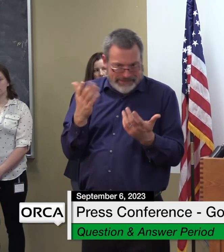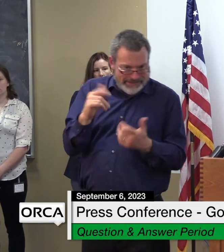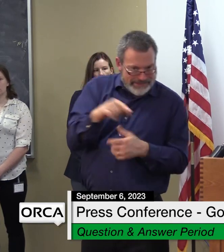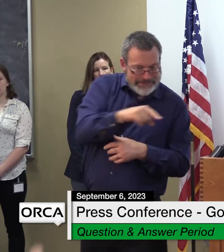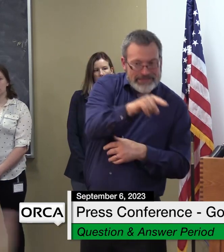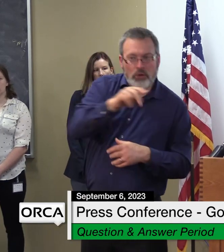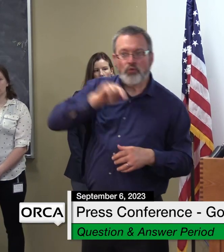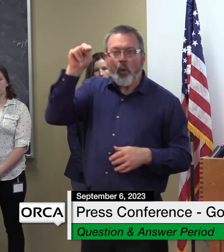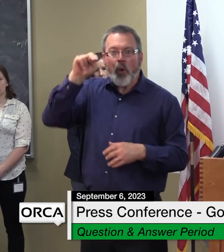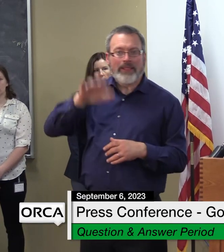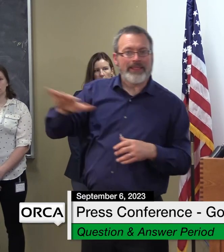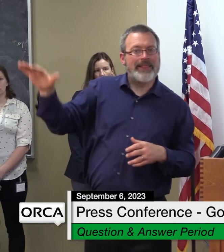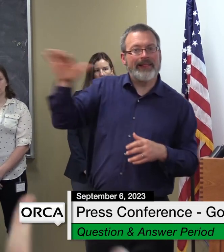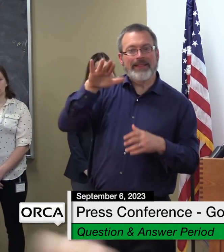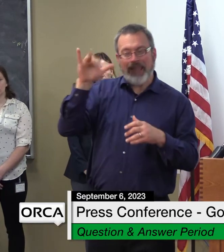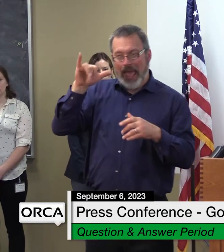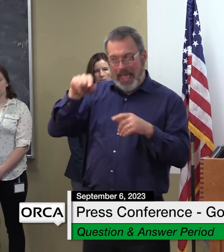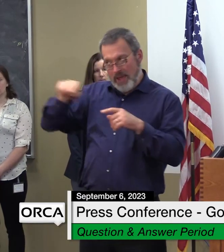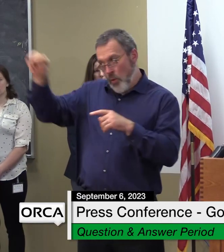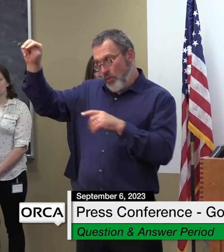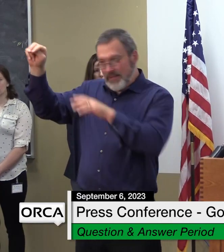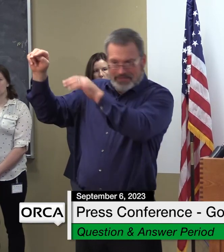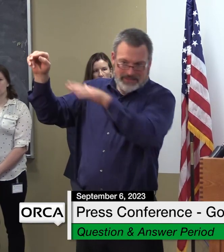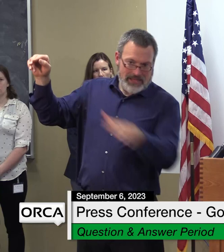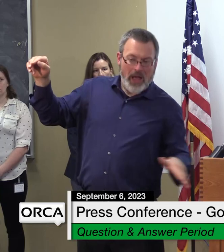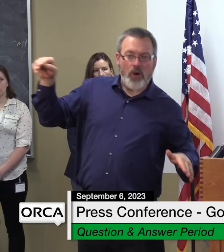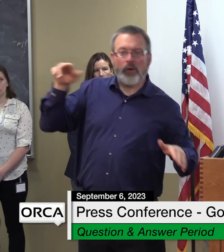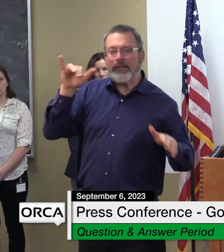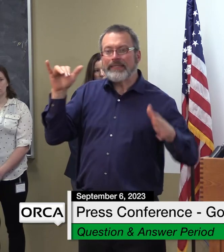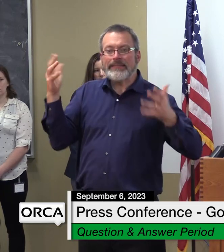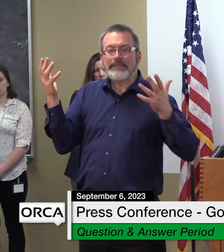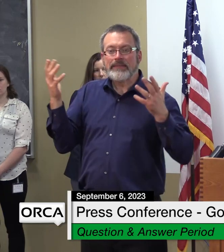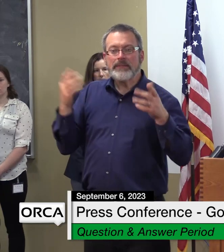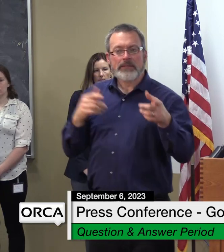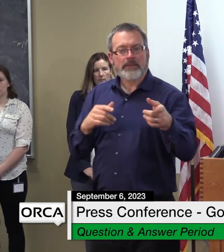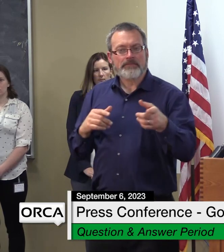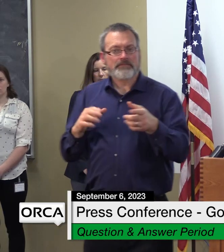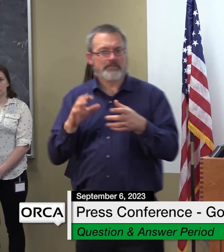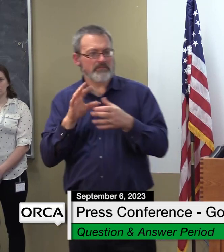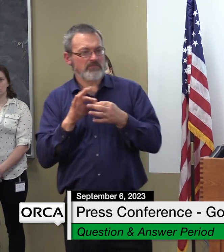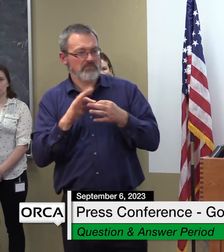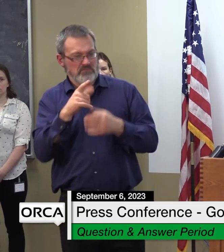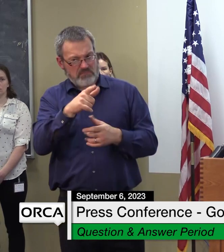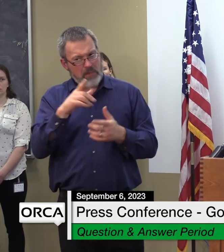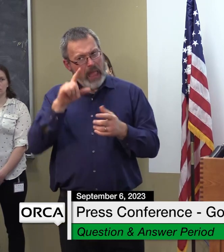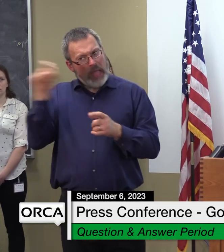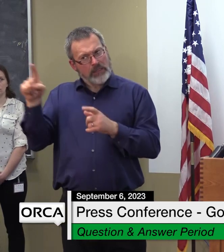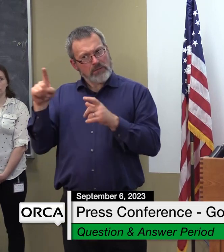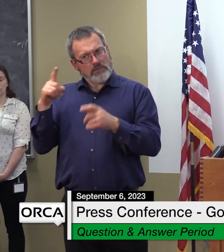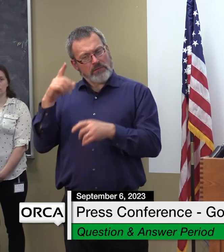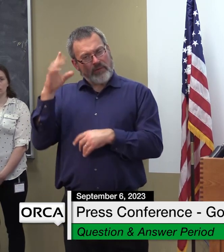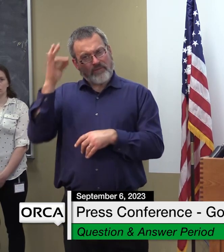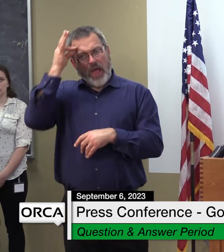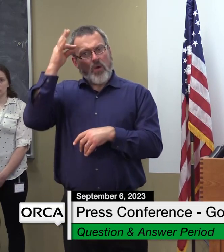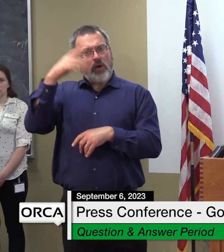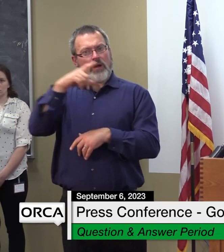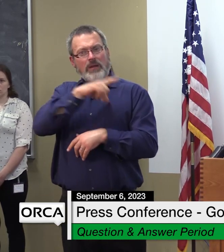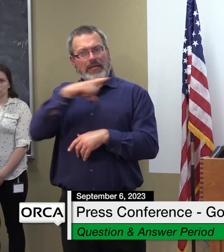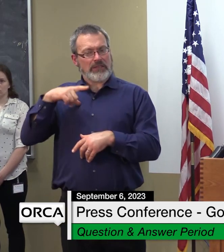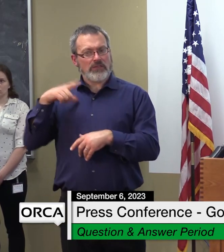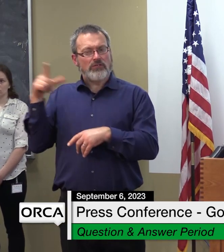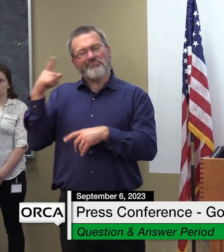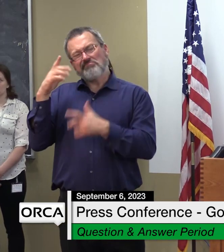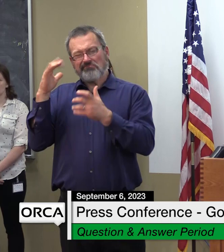side as well. When you say you're asking the delegation for assistance, do you mean with the cost of